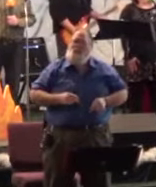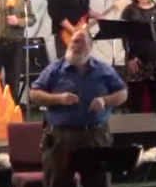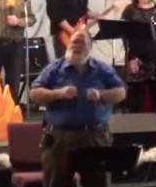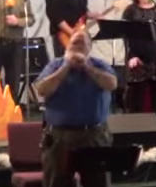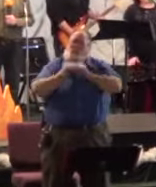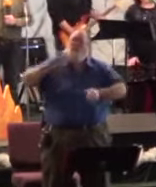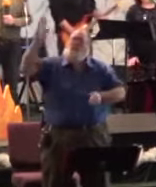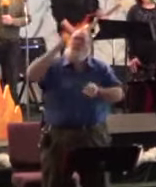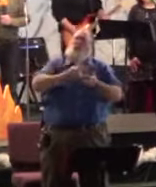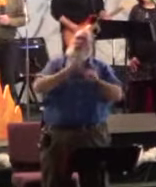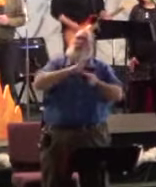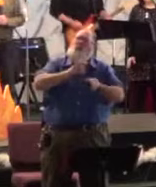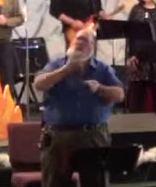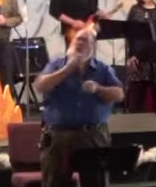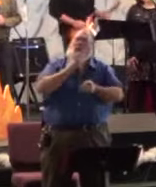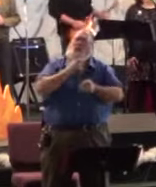Blessed be your holy name, Lord.